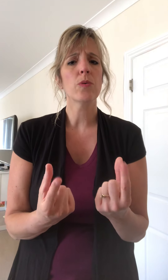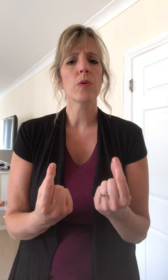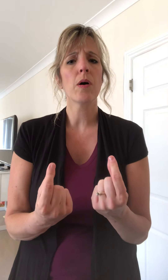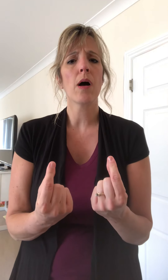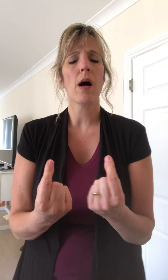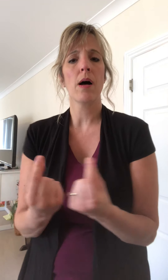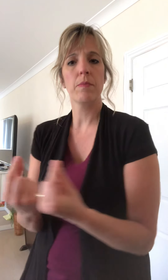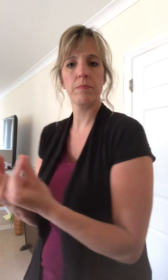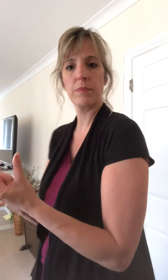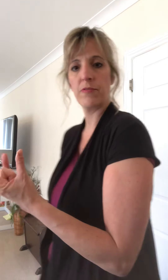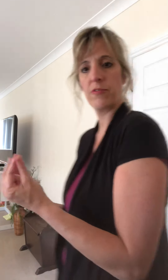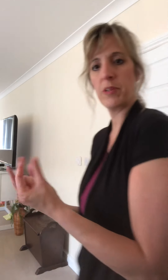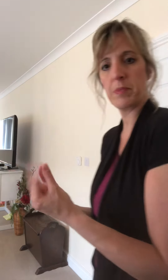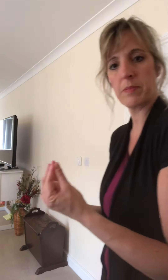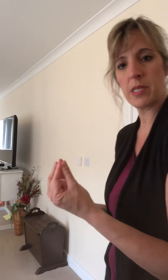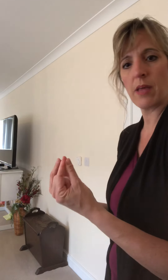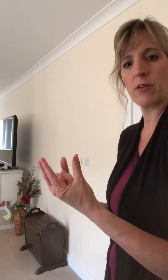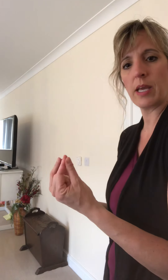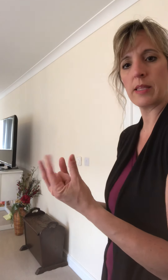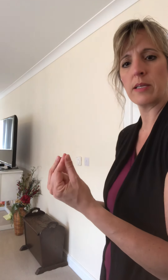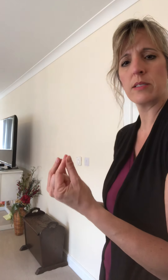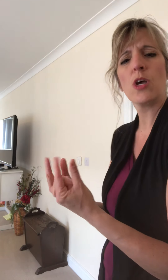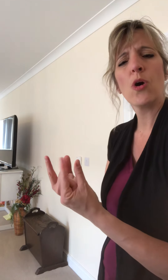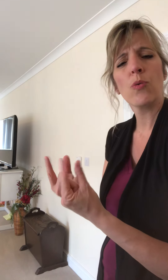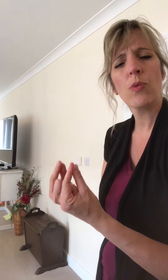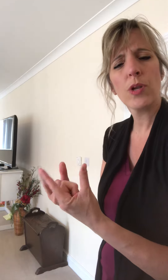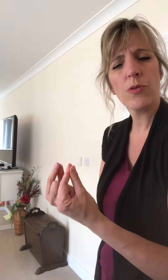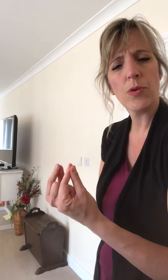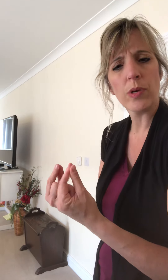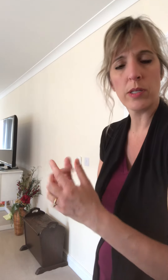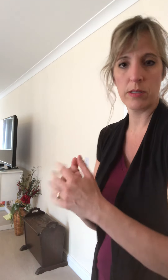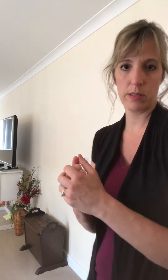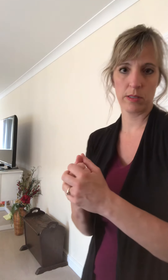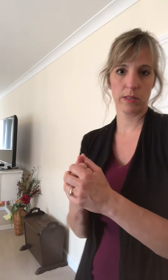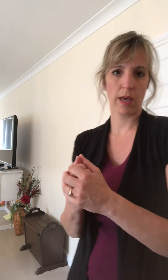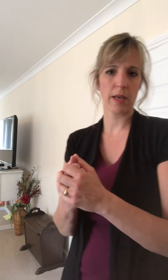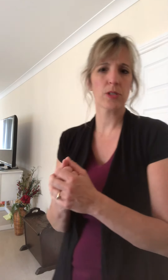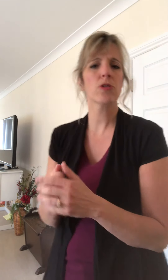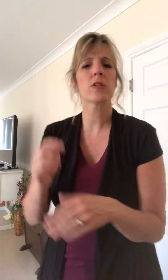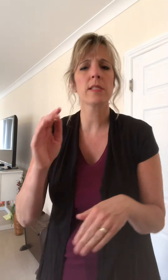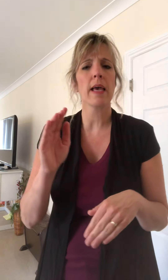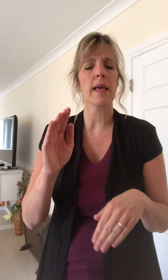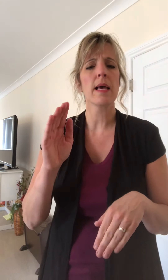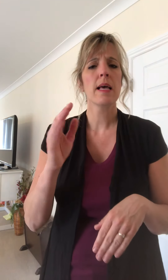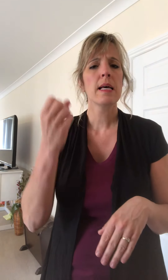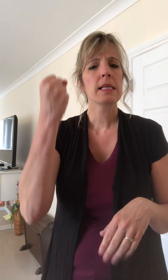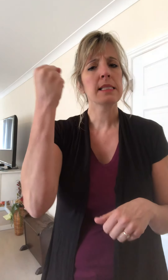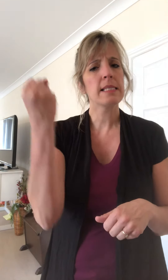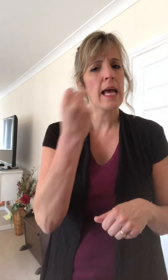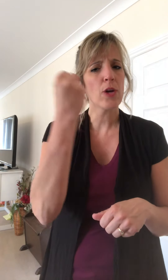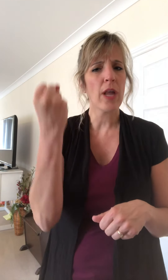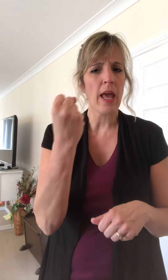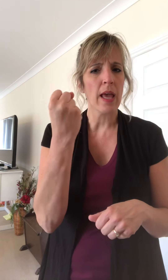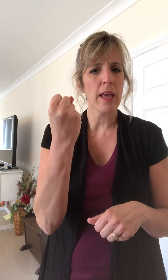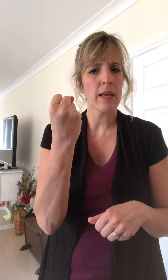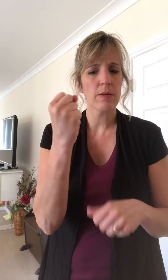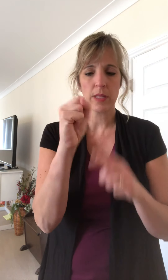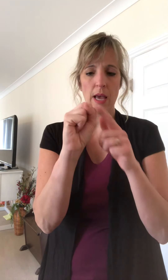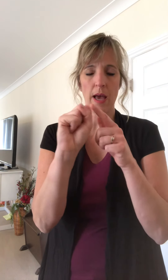you flip them together like this. What are you doing? Okay, so you could say Saturday with the